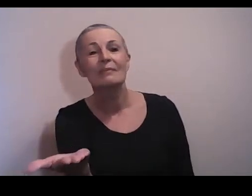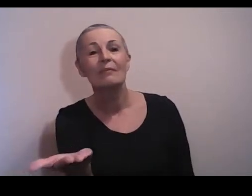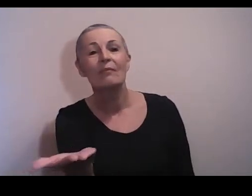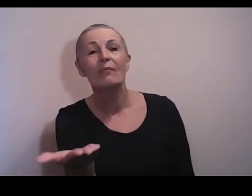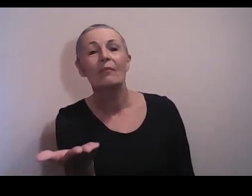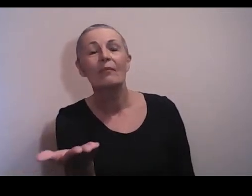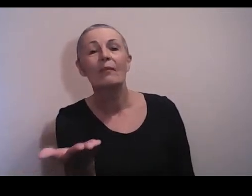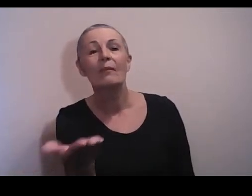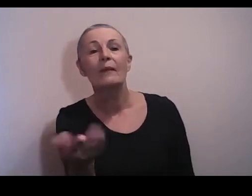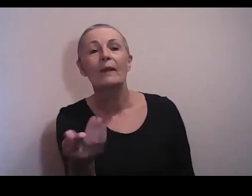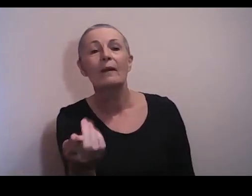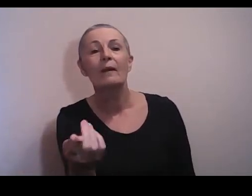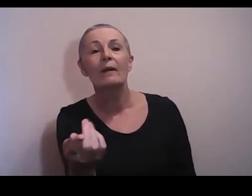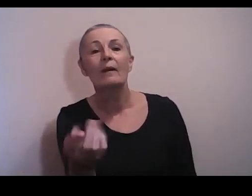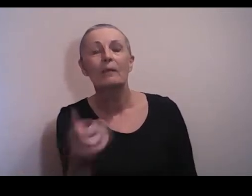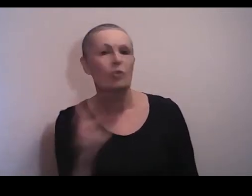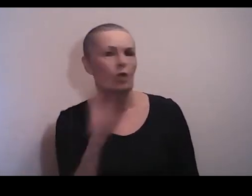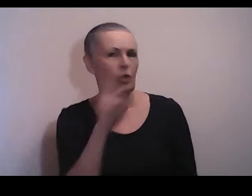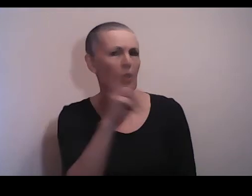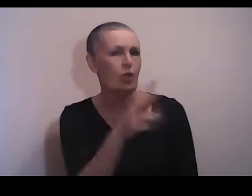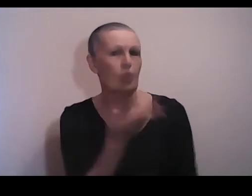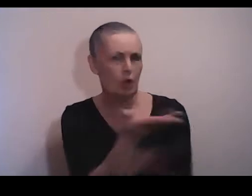and then we'll break it down.